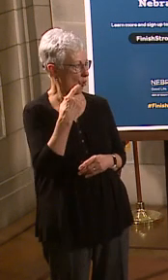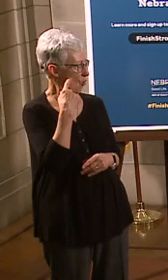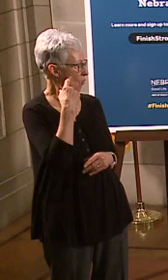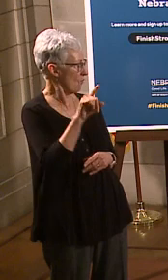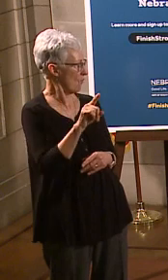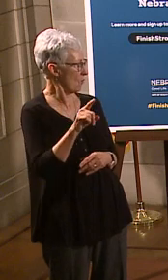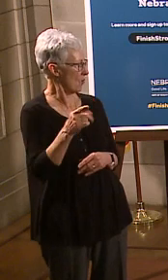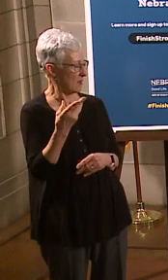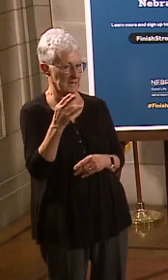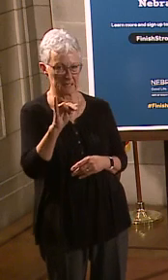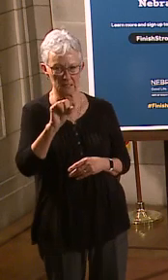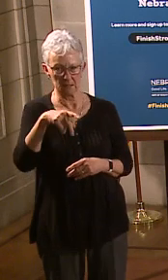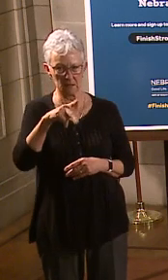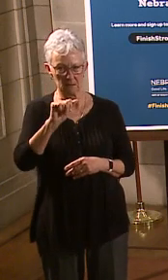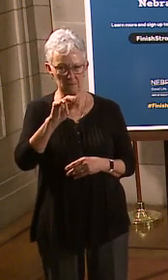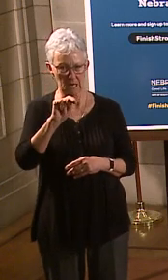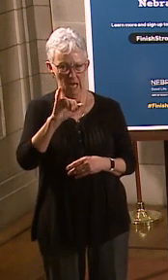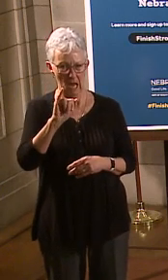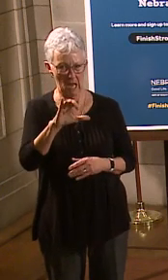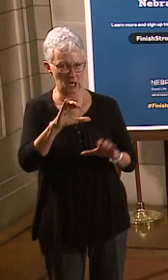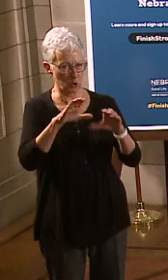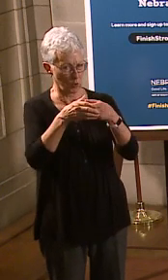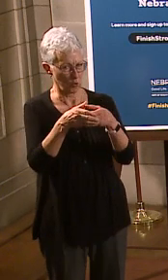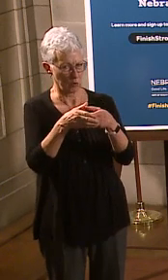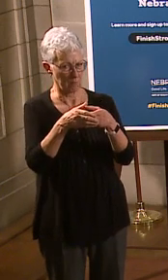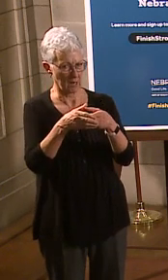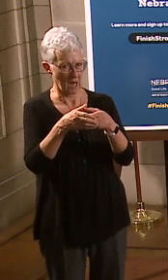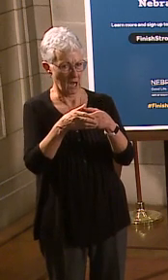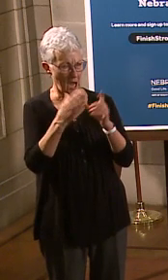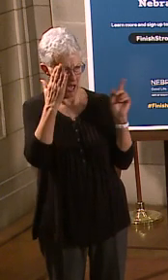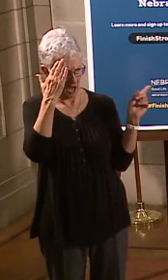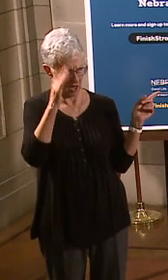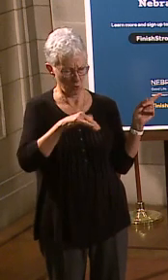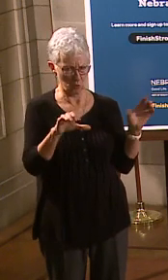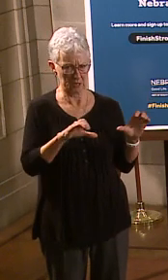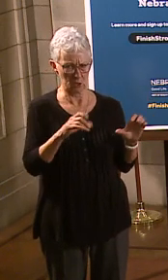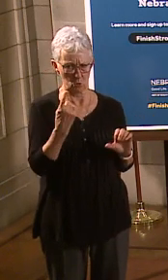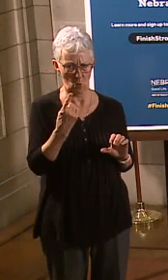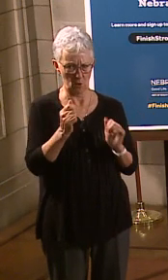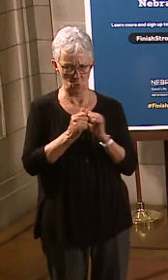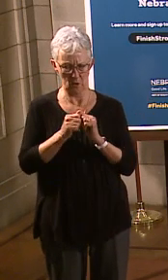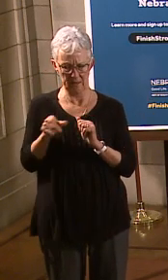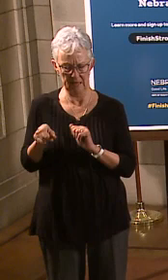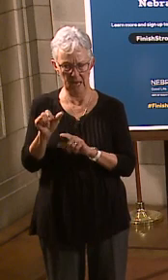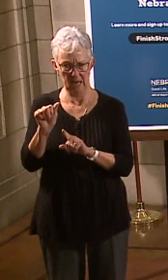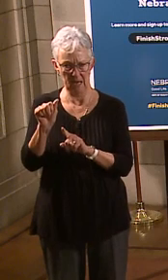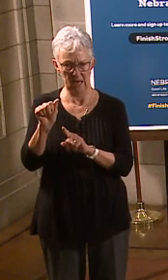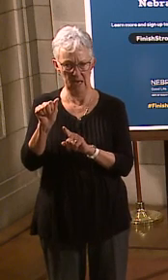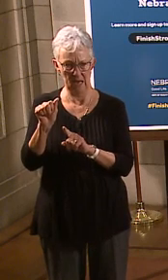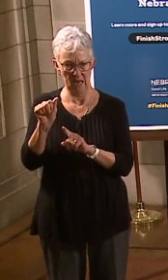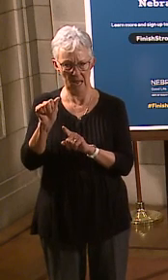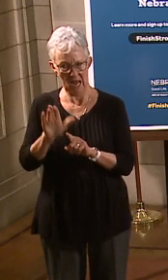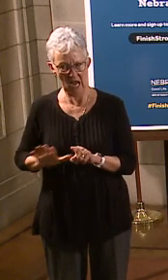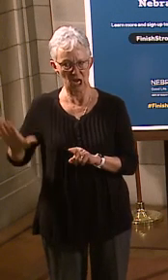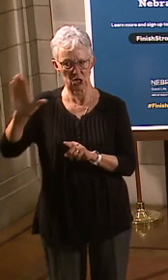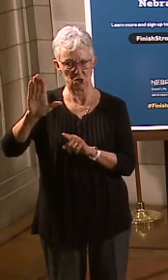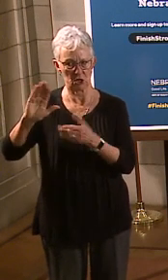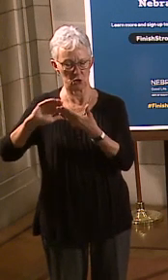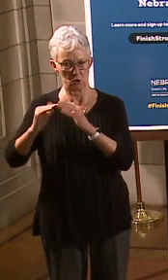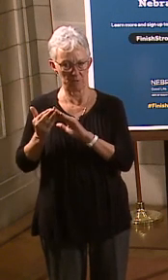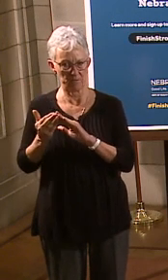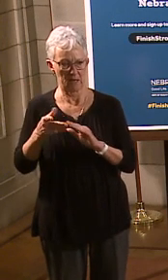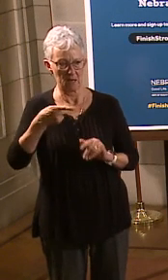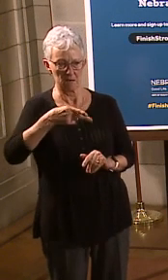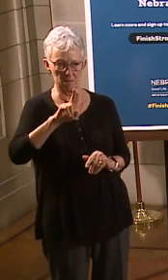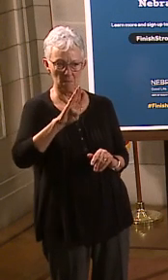you're, I know that they did one with the Asian community in Lincoln, and that one was very well attended. I know that Public Health Solutions